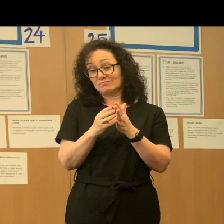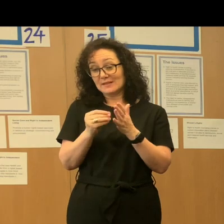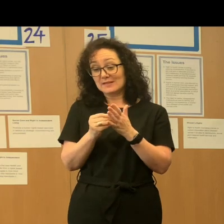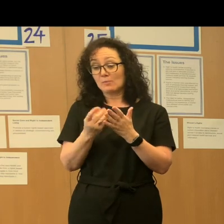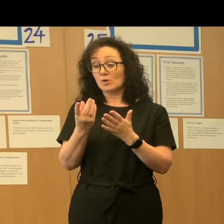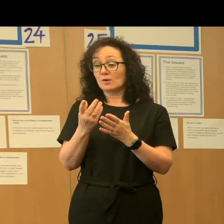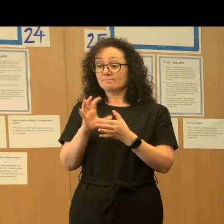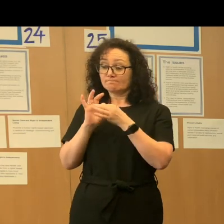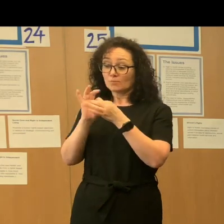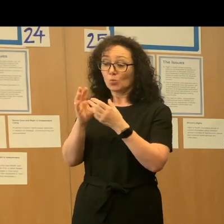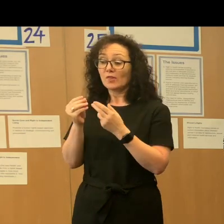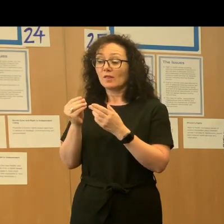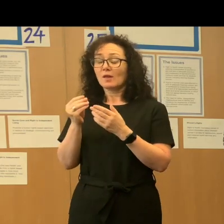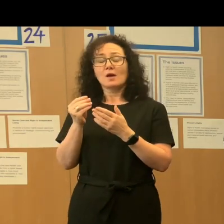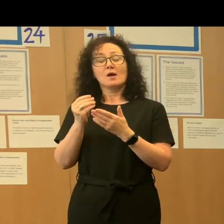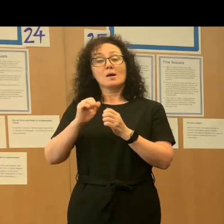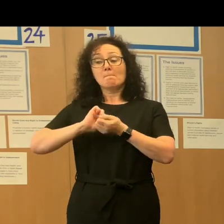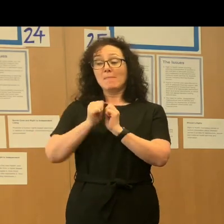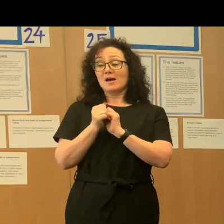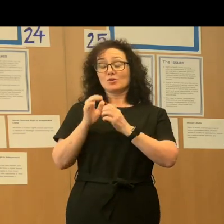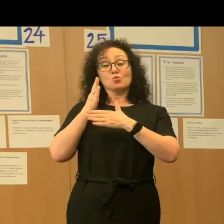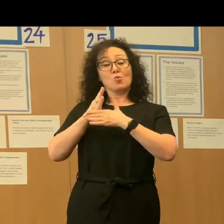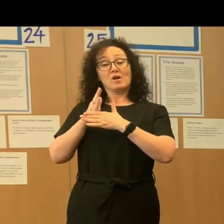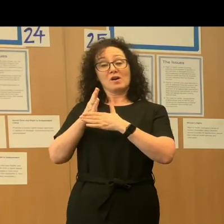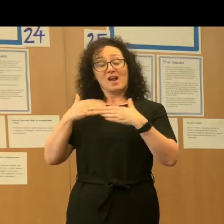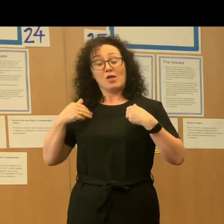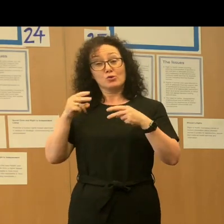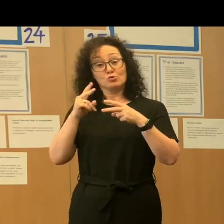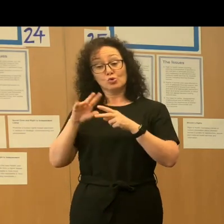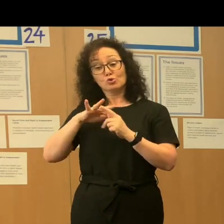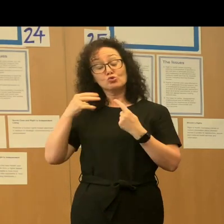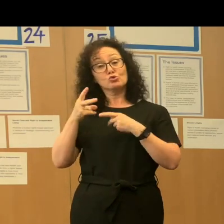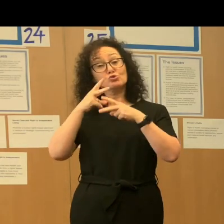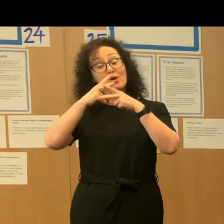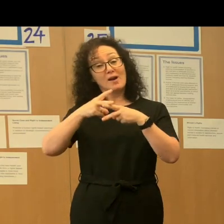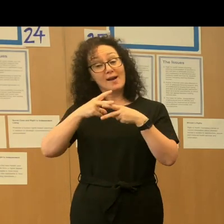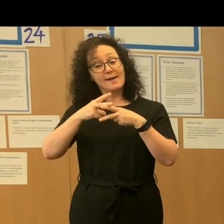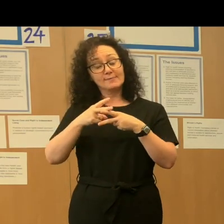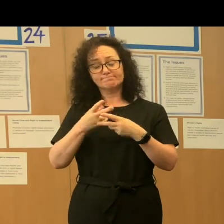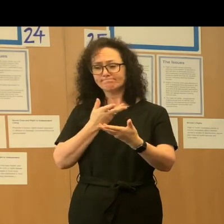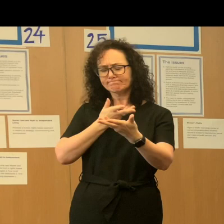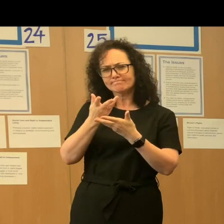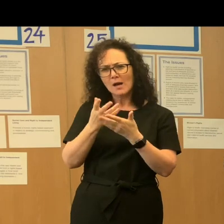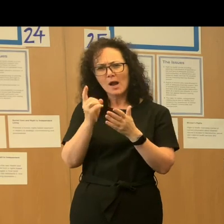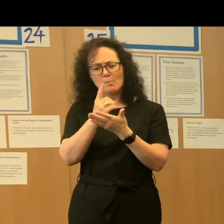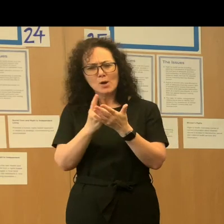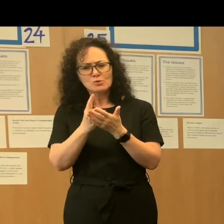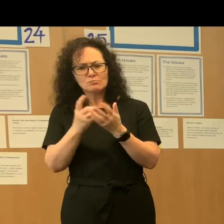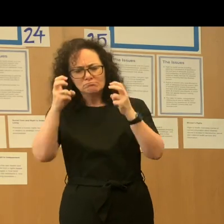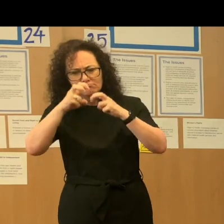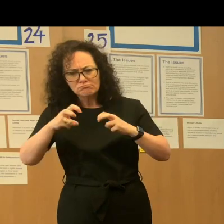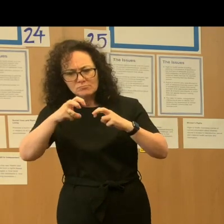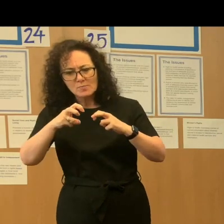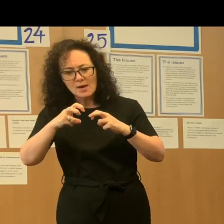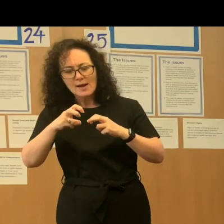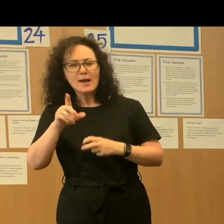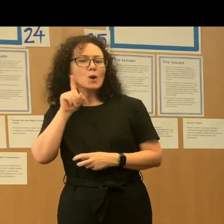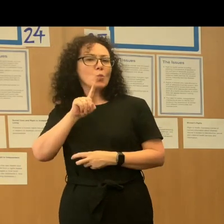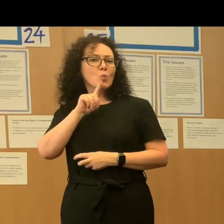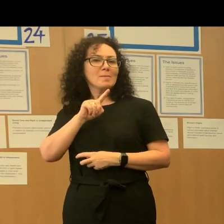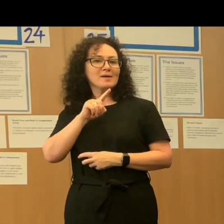SNAP ran a project to bring female refugees and asylum seekers in Glasgow together to really